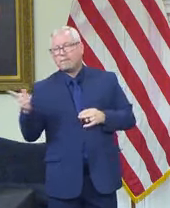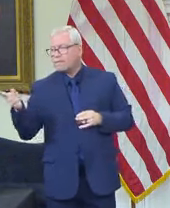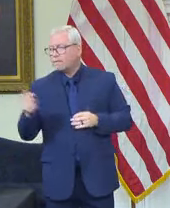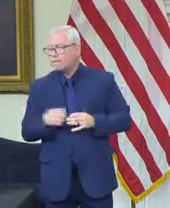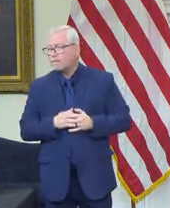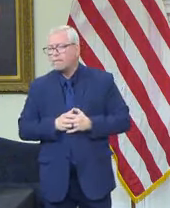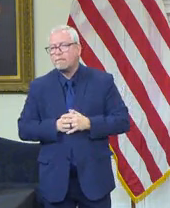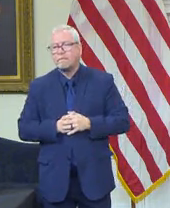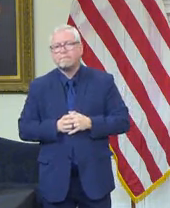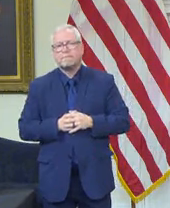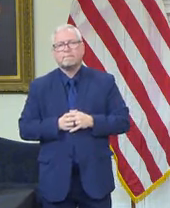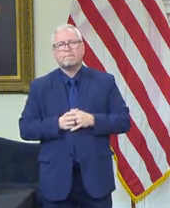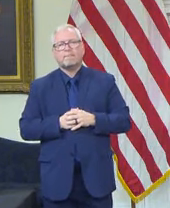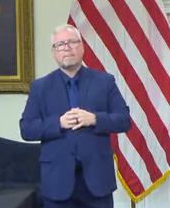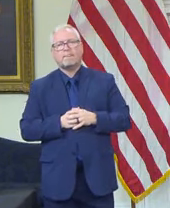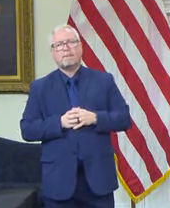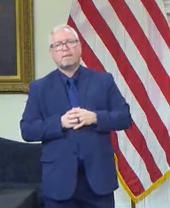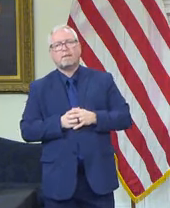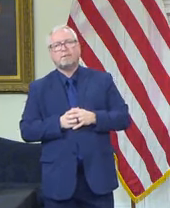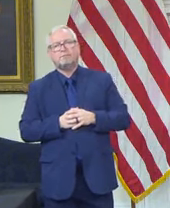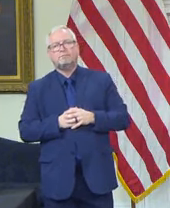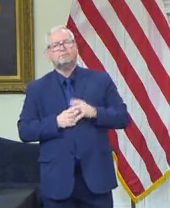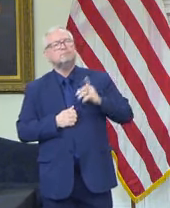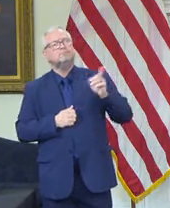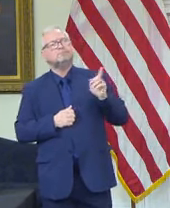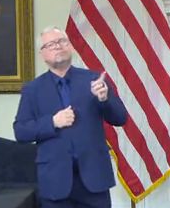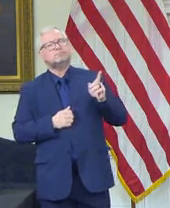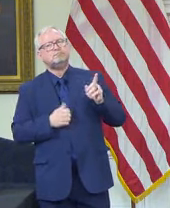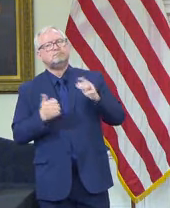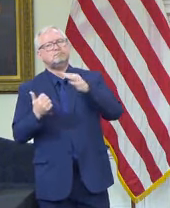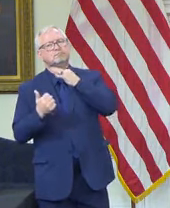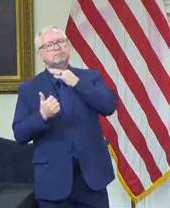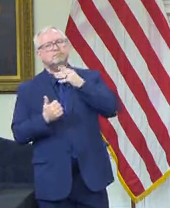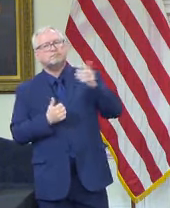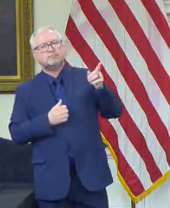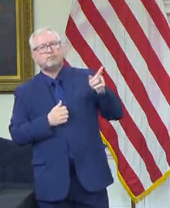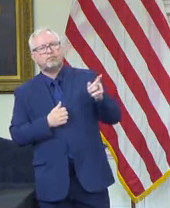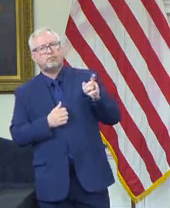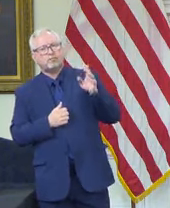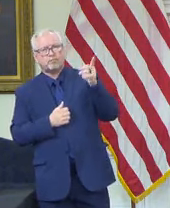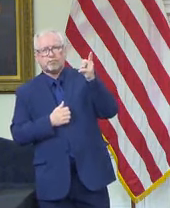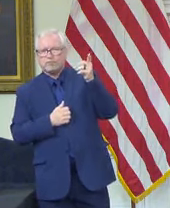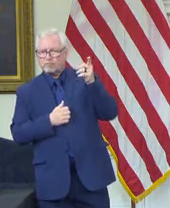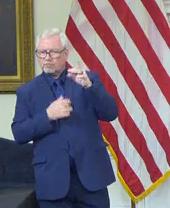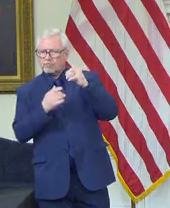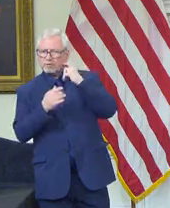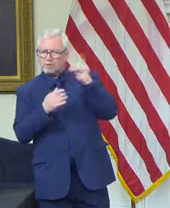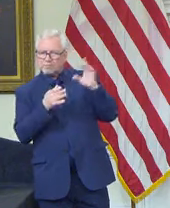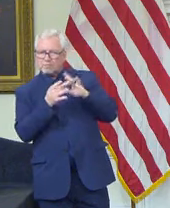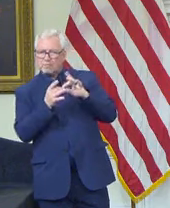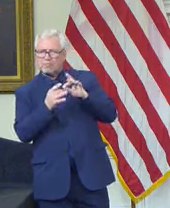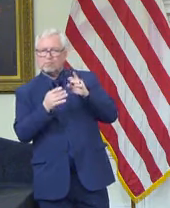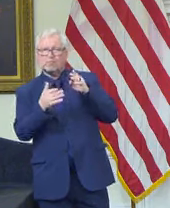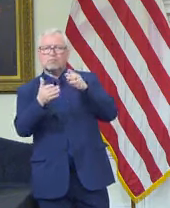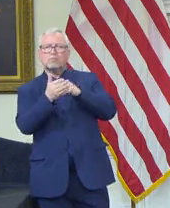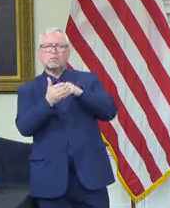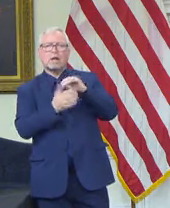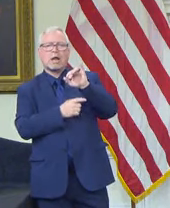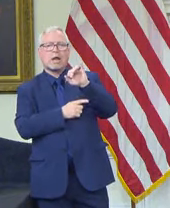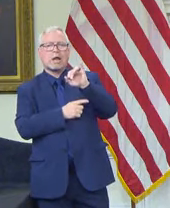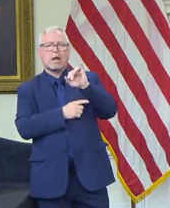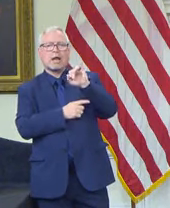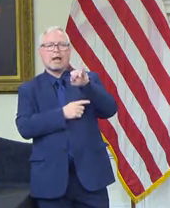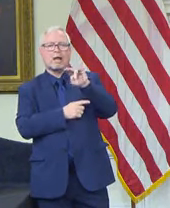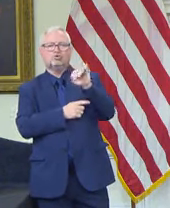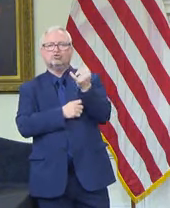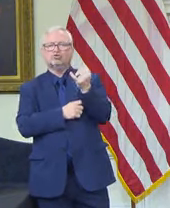to get a restraining order, an injunction against this county's, the Anne Arundel County's mask mandate? It was